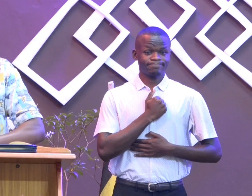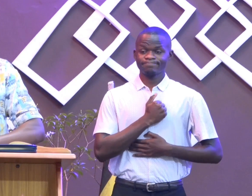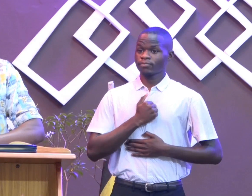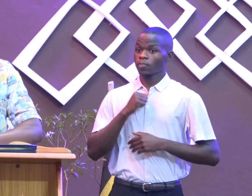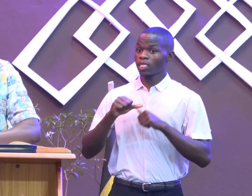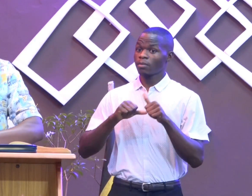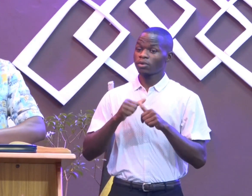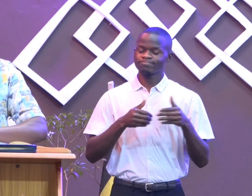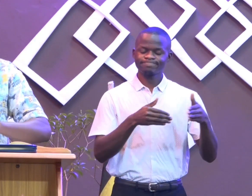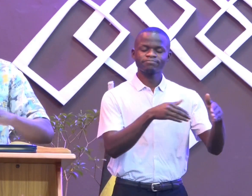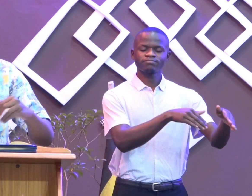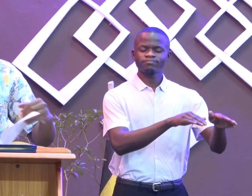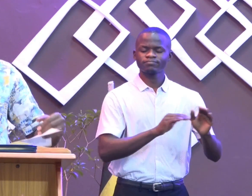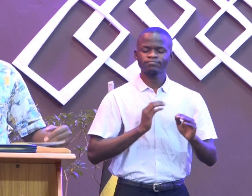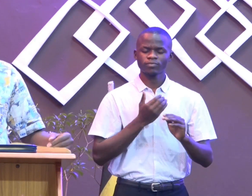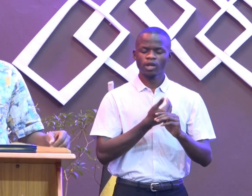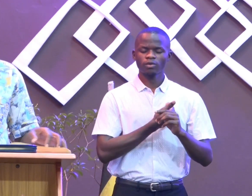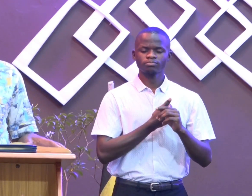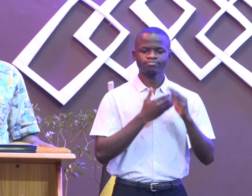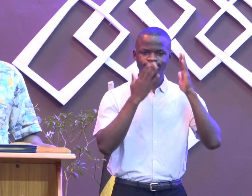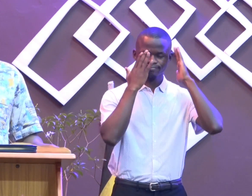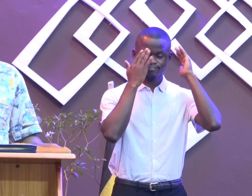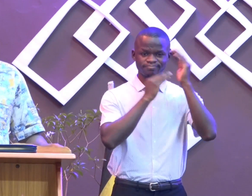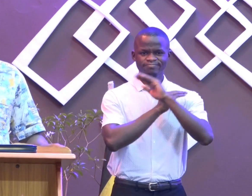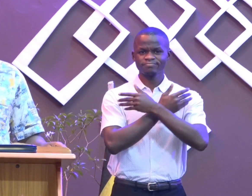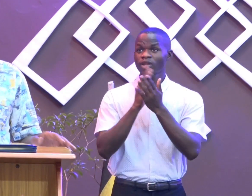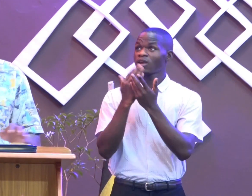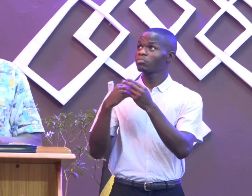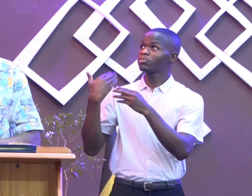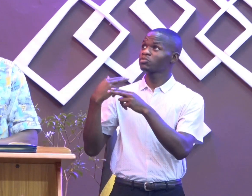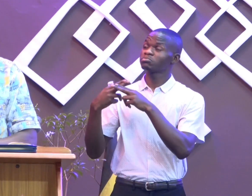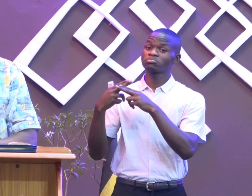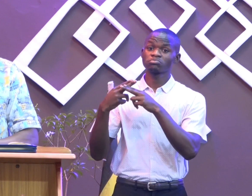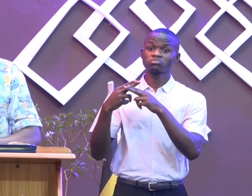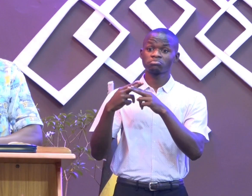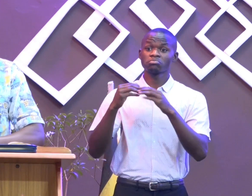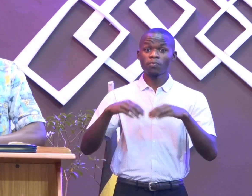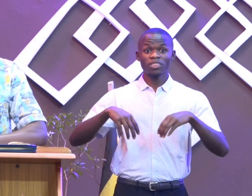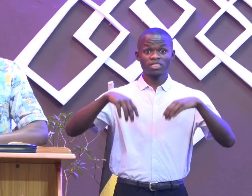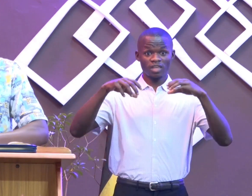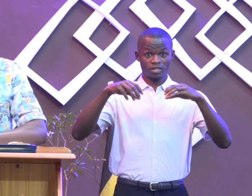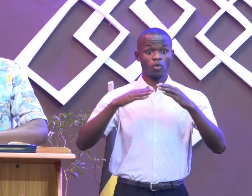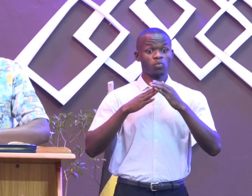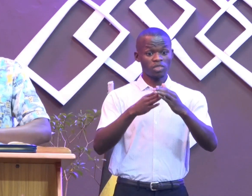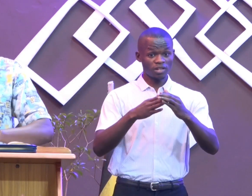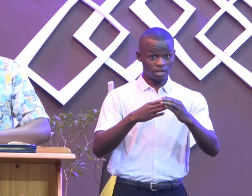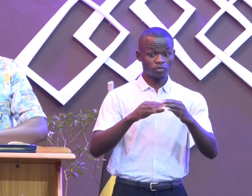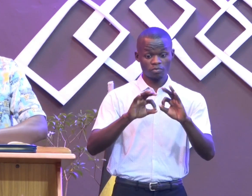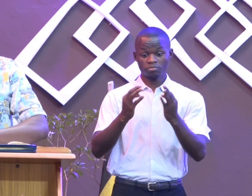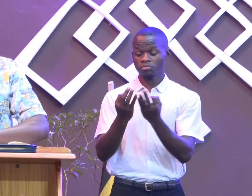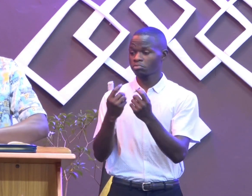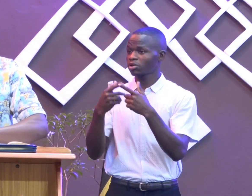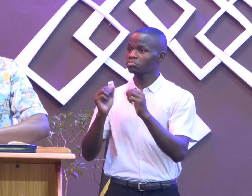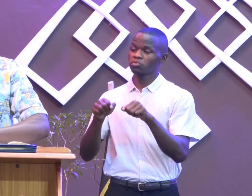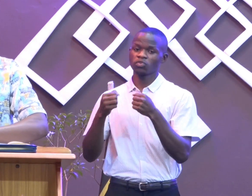gwaffe. Nze mbadde muyita mukulu wa kika omulabirizi waffe. Bannange tetuyinza butagamba